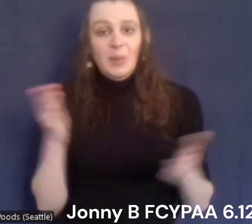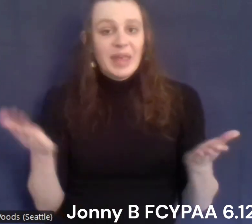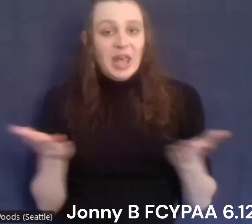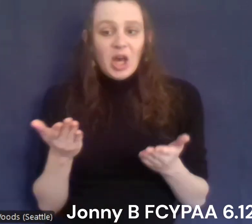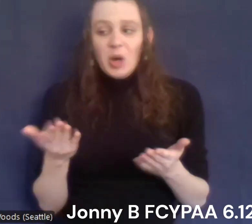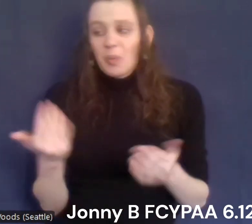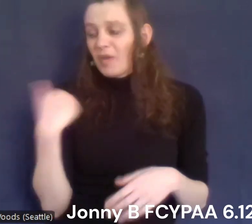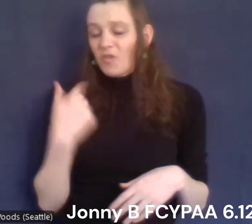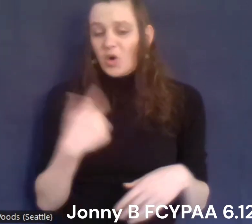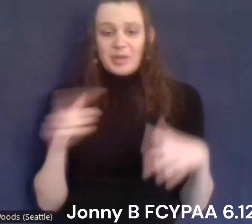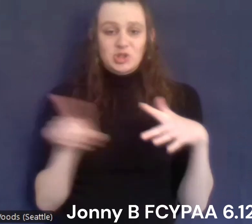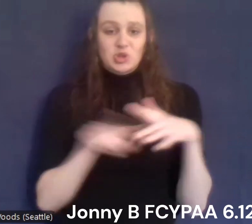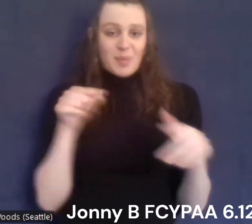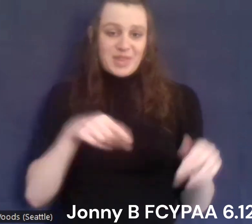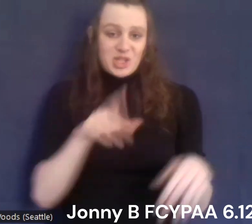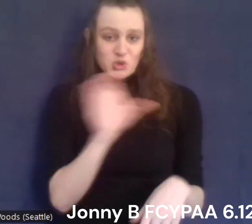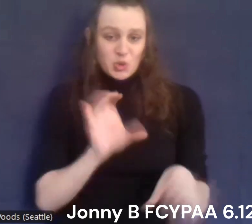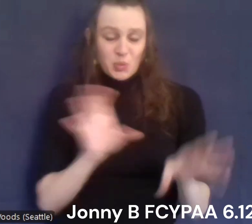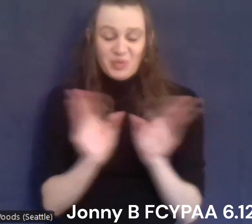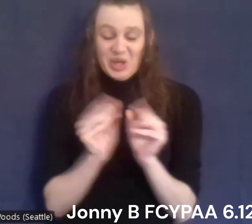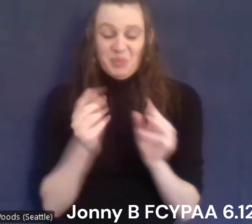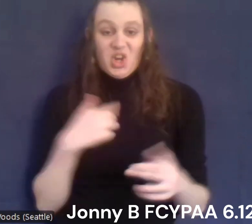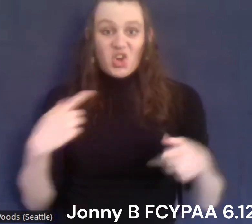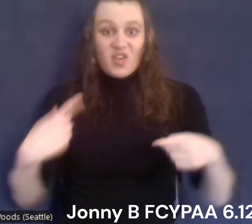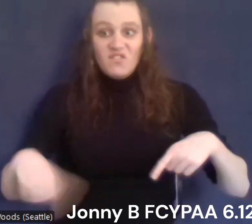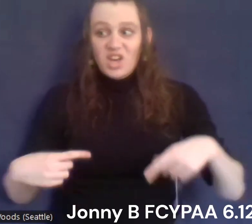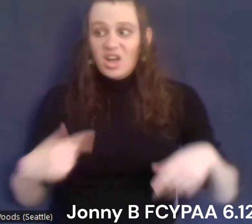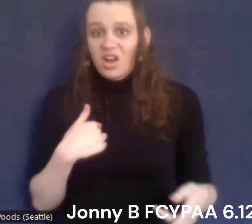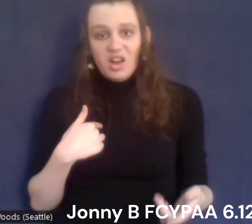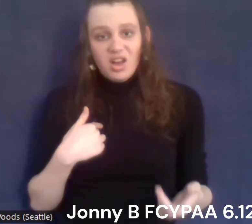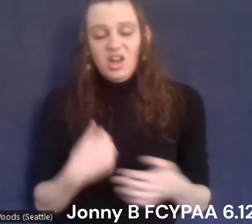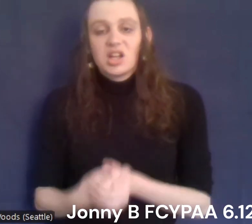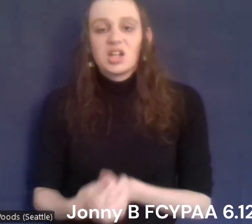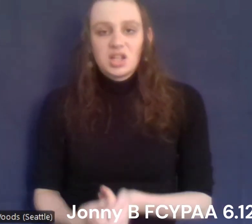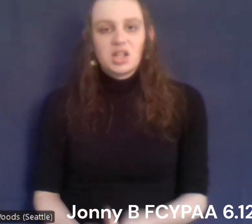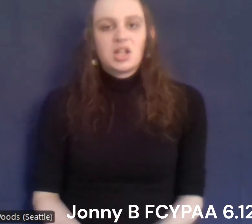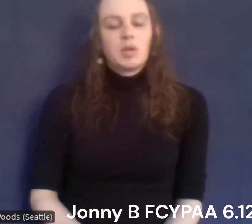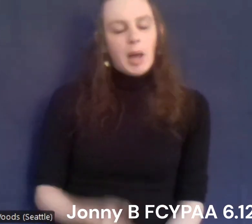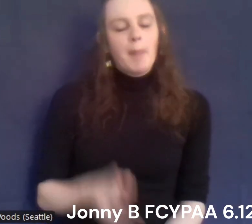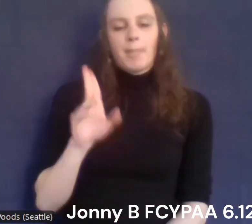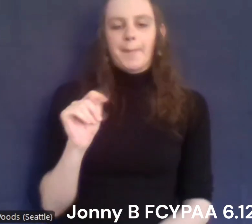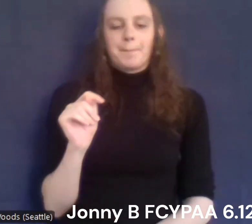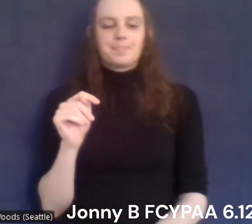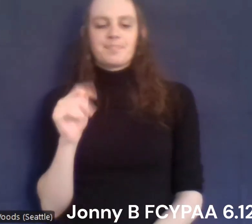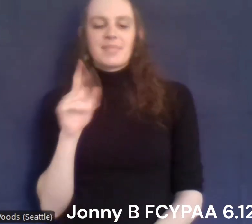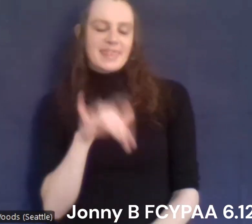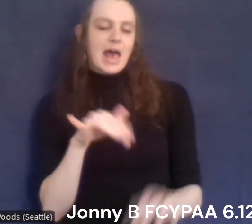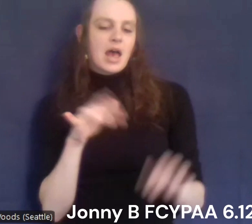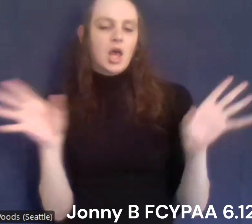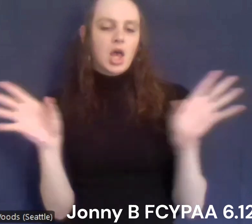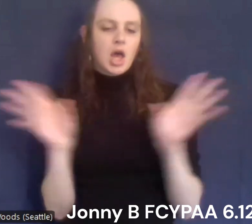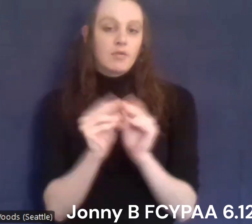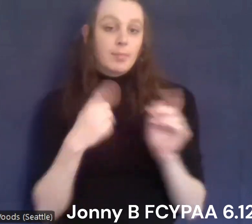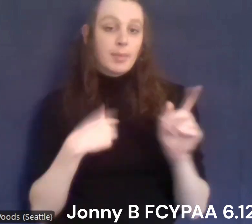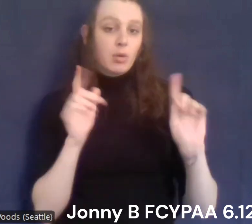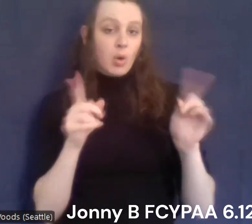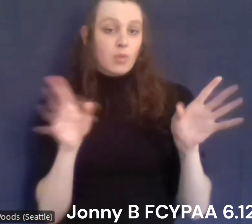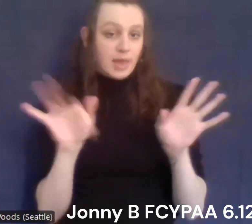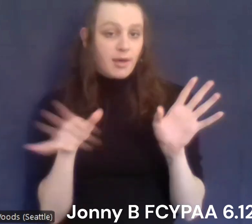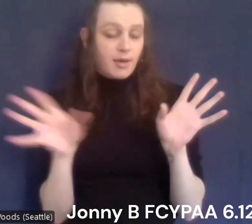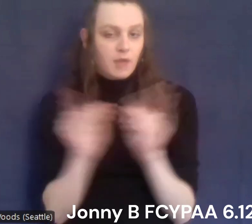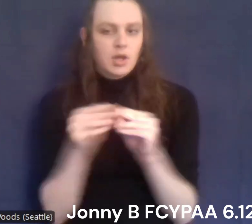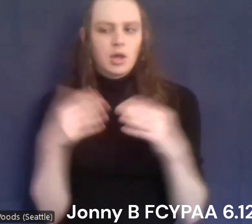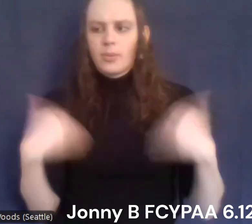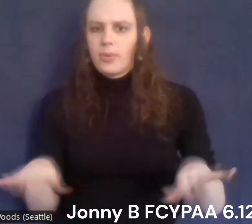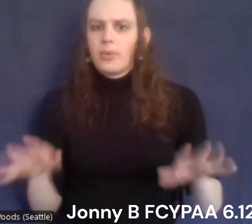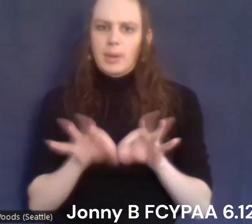here, but yeah, it was very important to me going to that. It was really